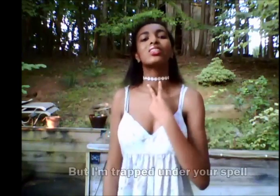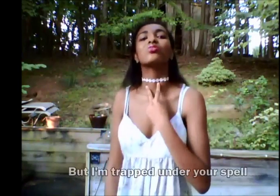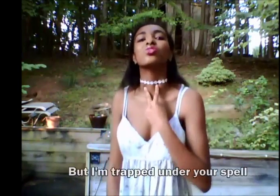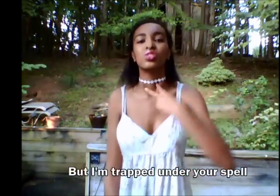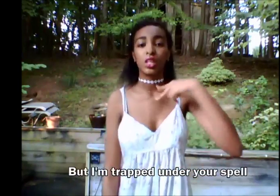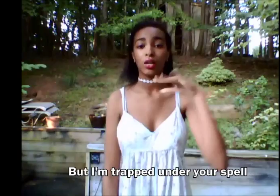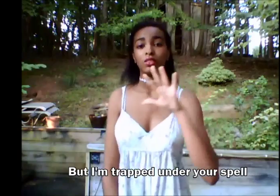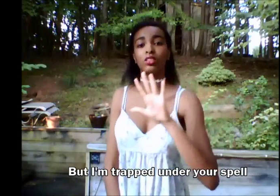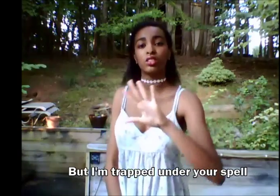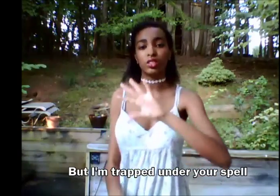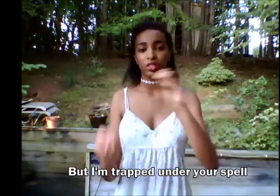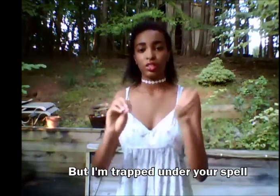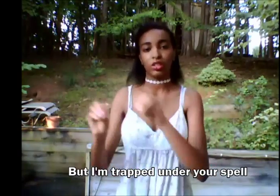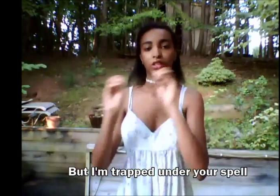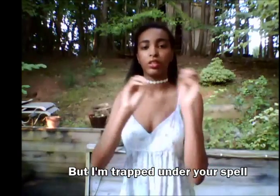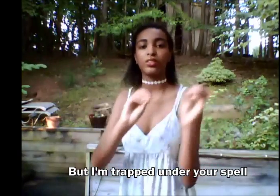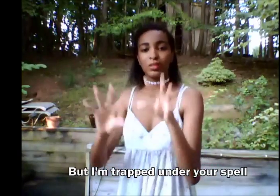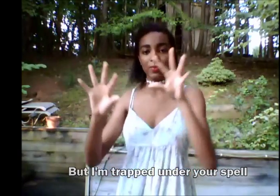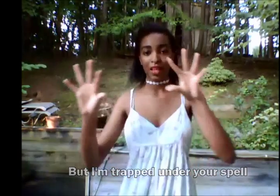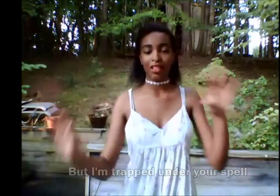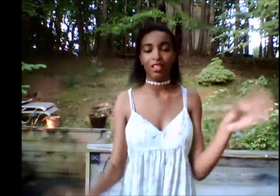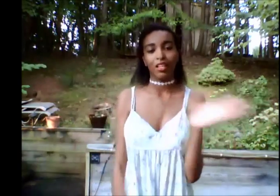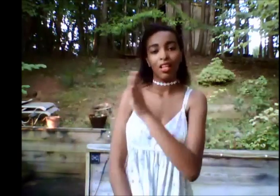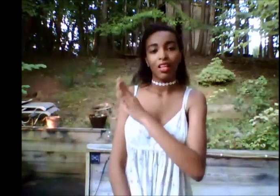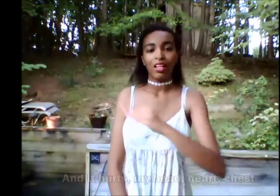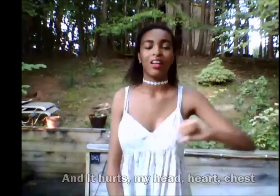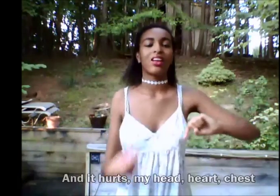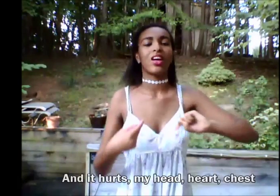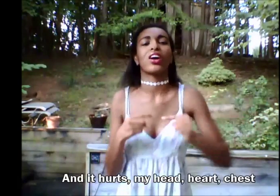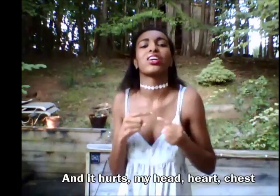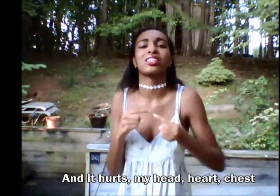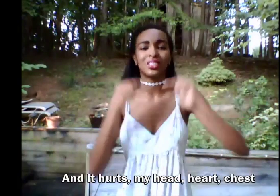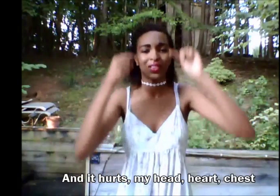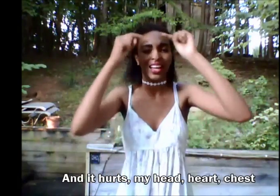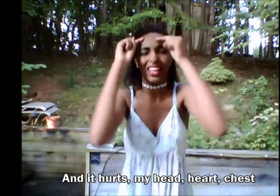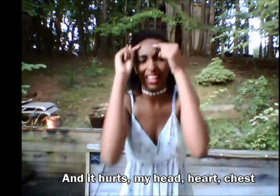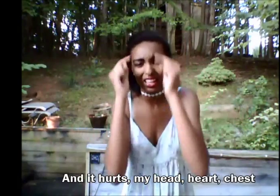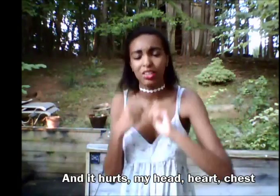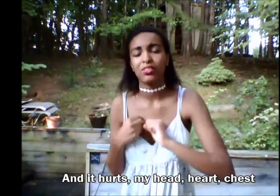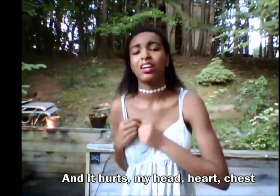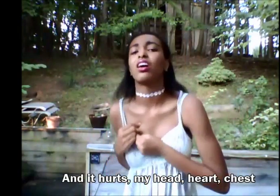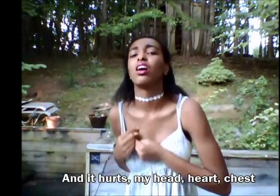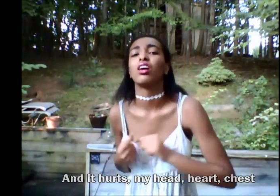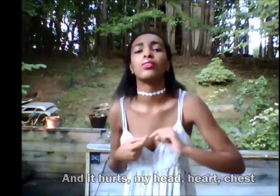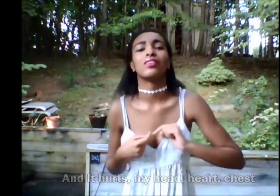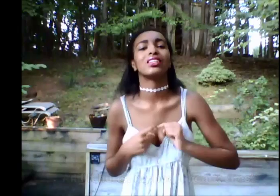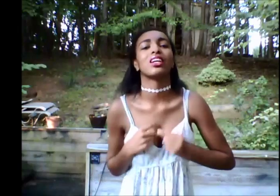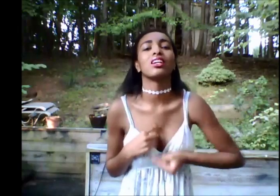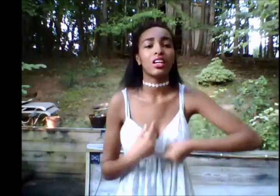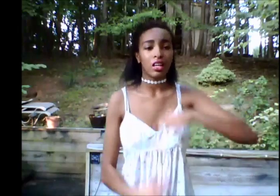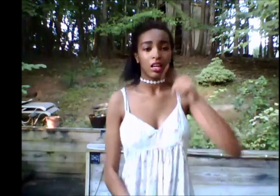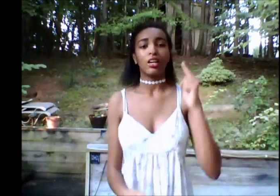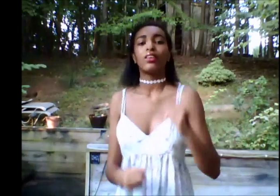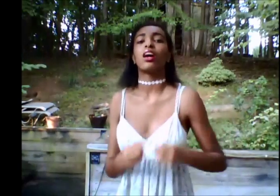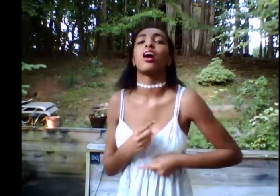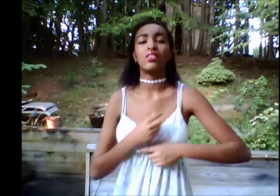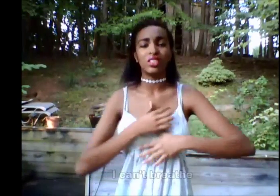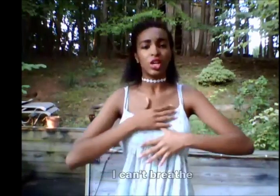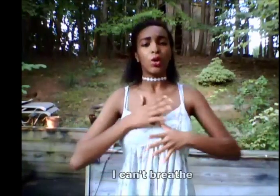I'm trapped under your spell And it's things in my head and my heart and my chest And I'm having trouble